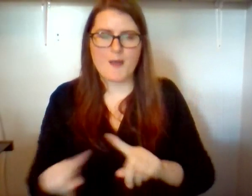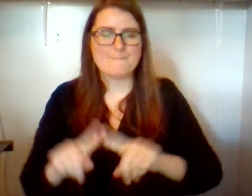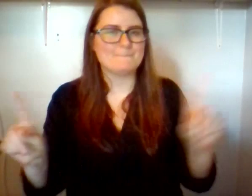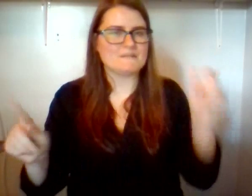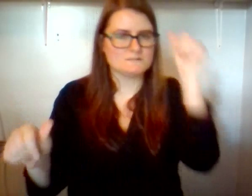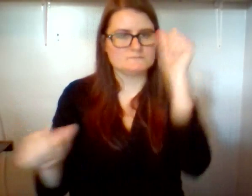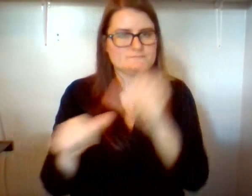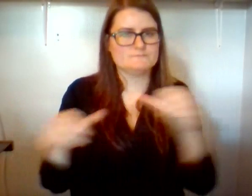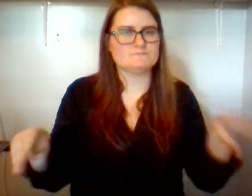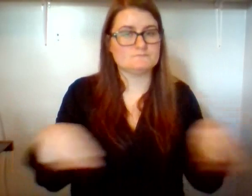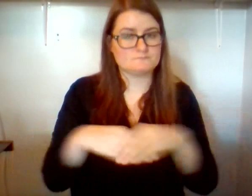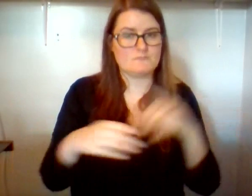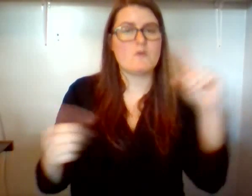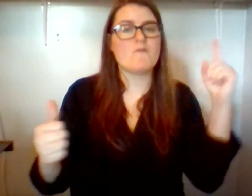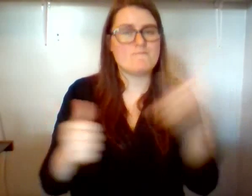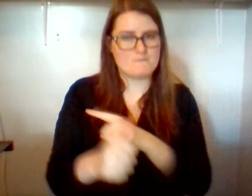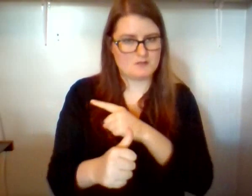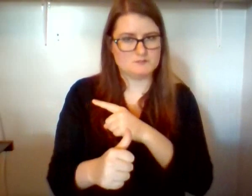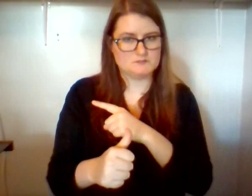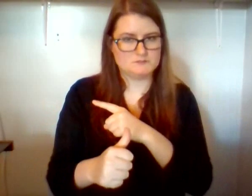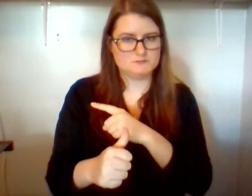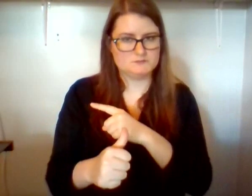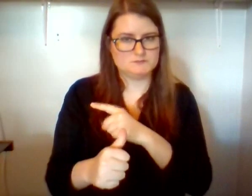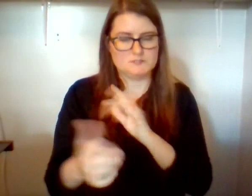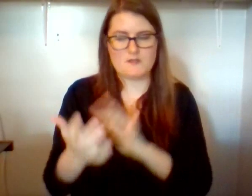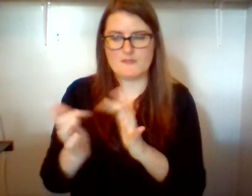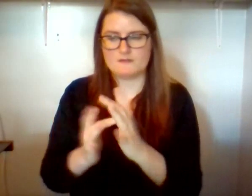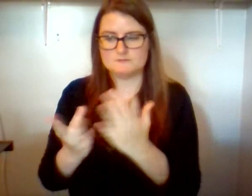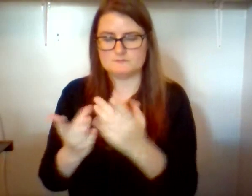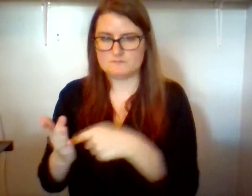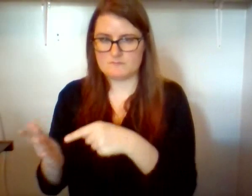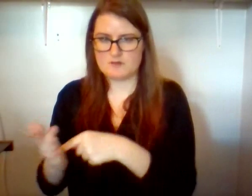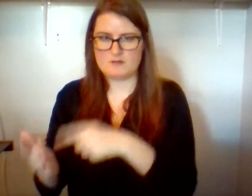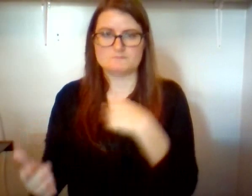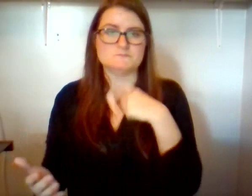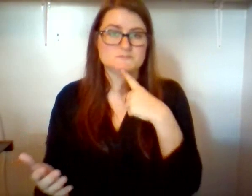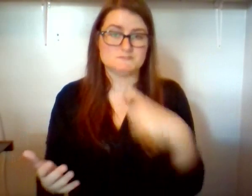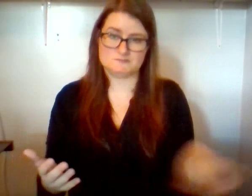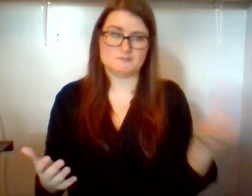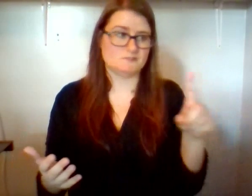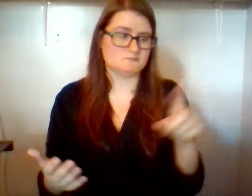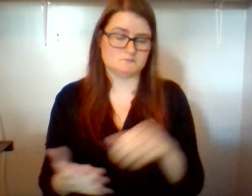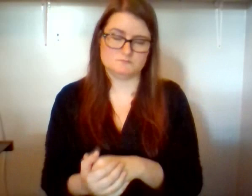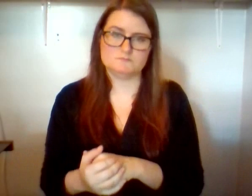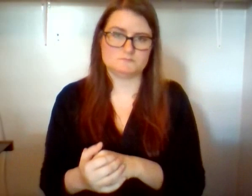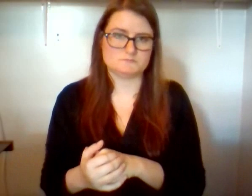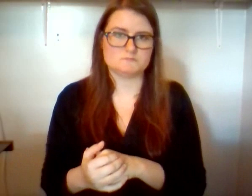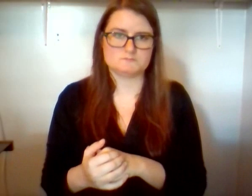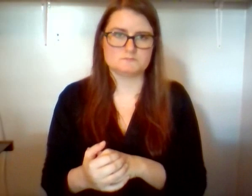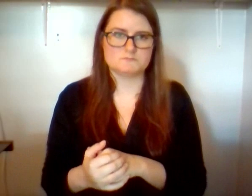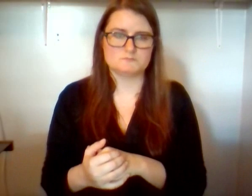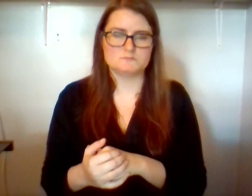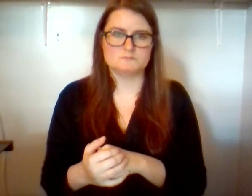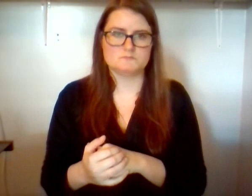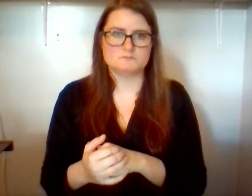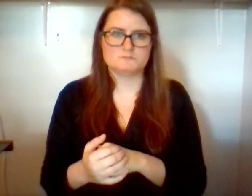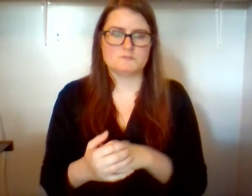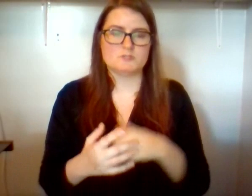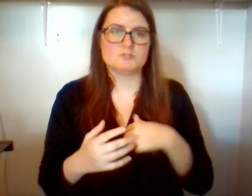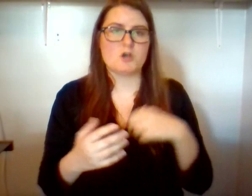the symphony is for marriage, the part of the symphony called prelude is